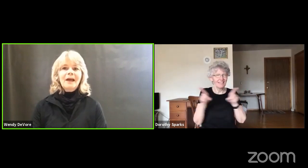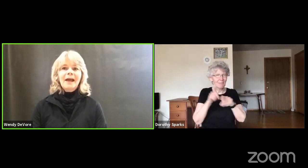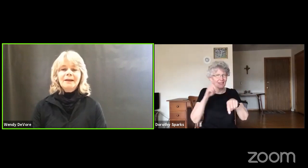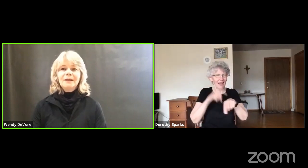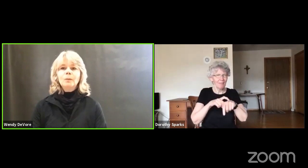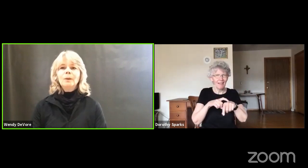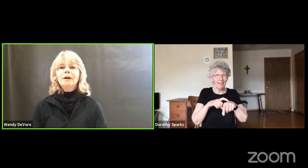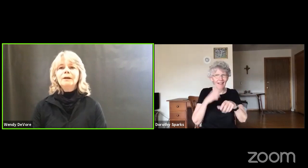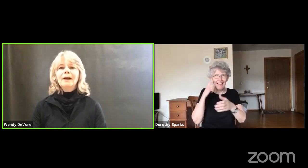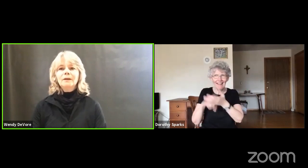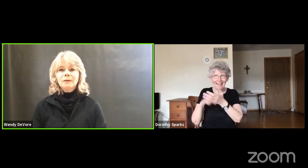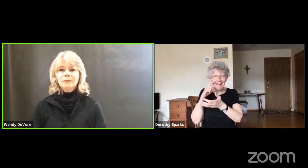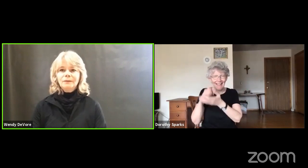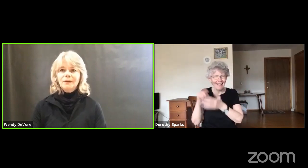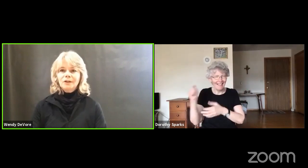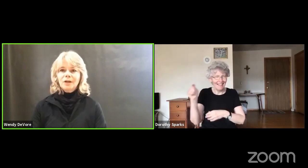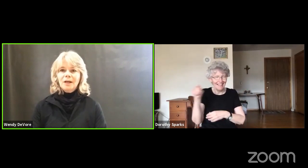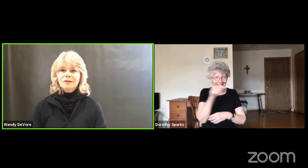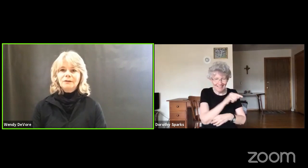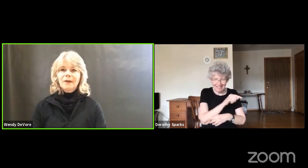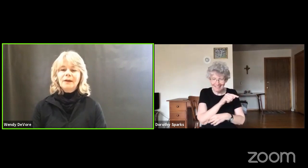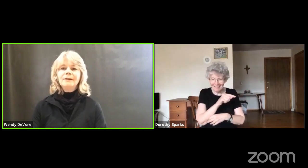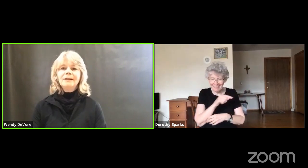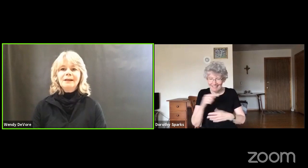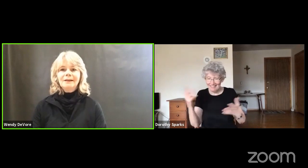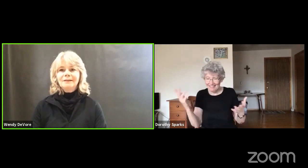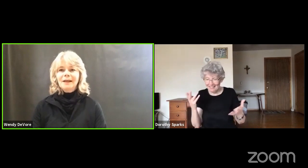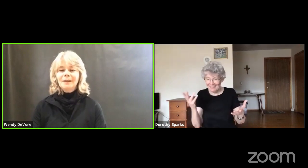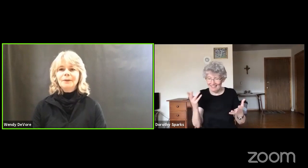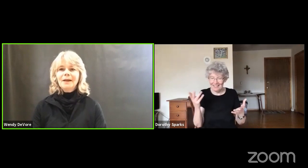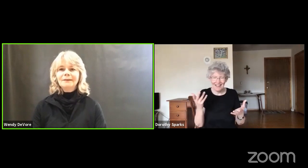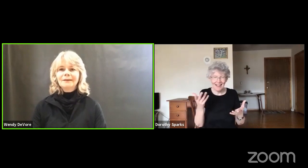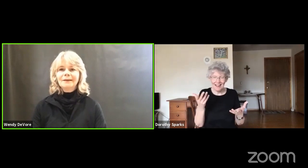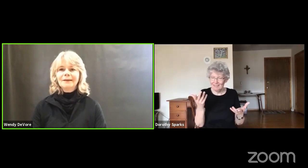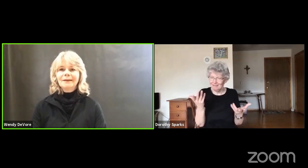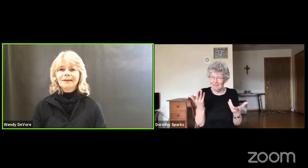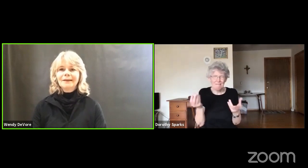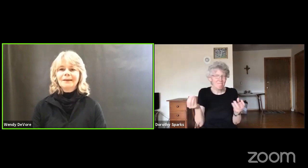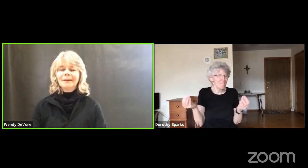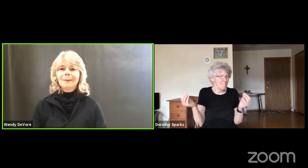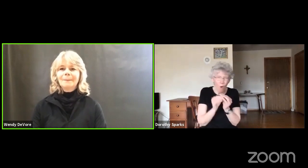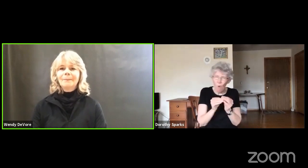as a society, we are not used to the changes that are needing to take place.